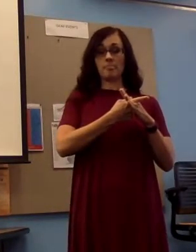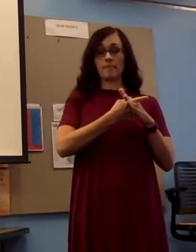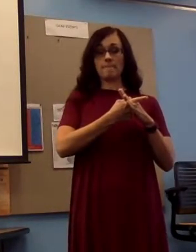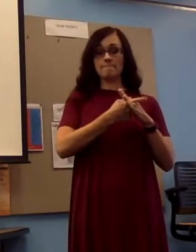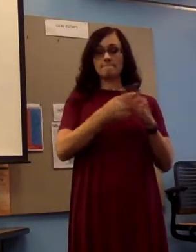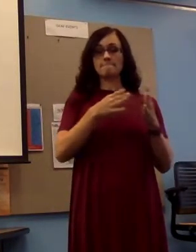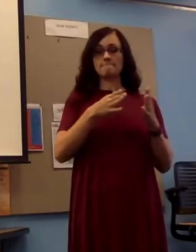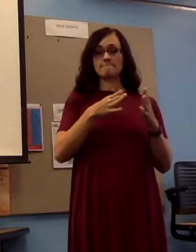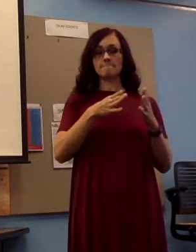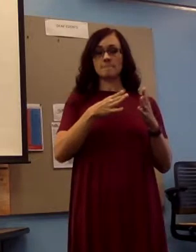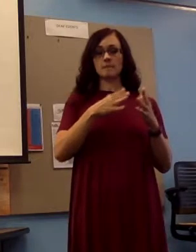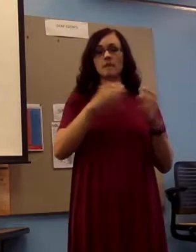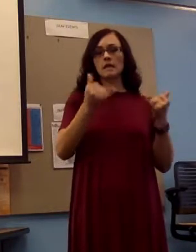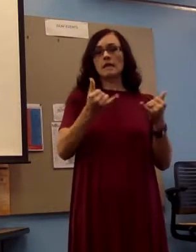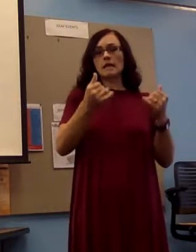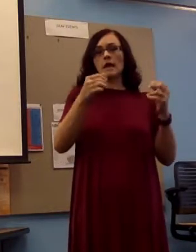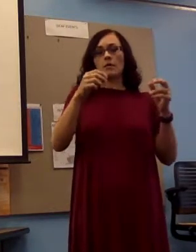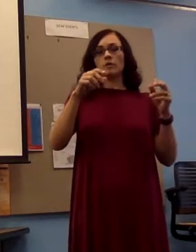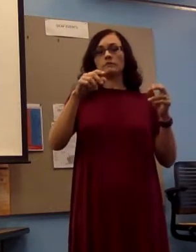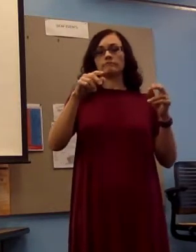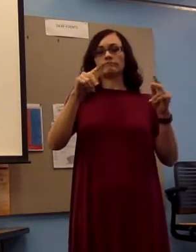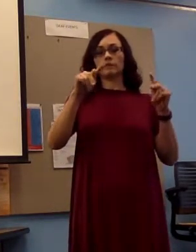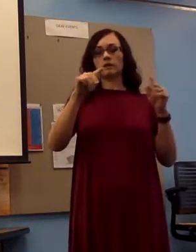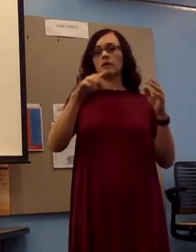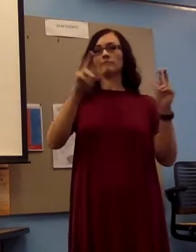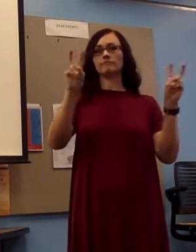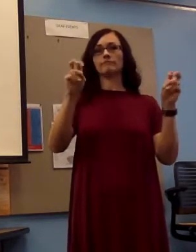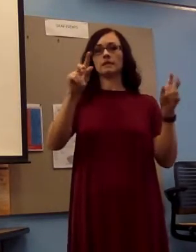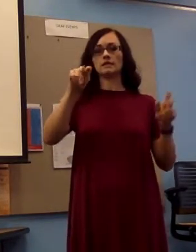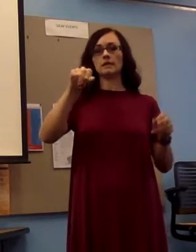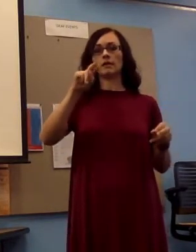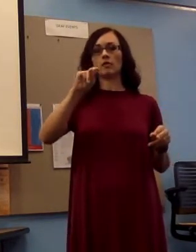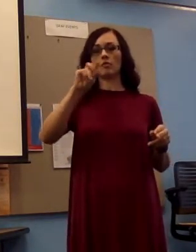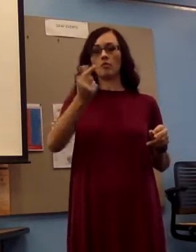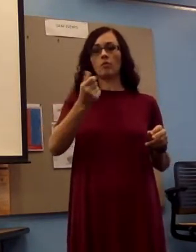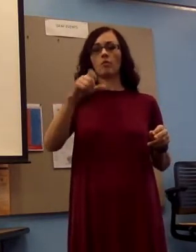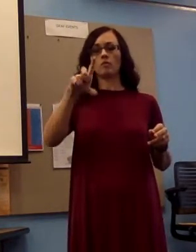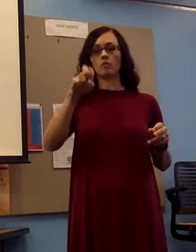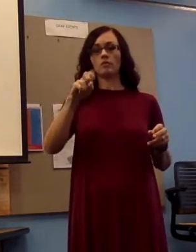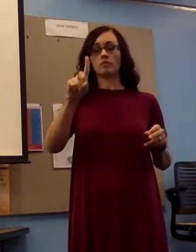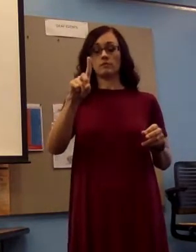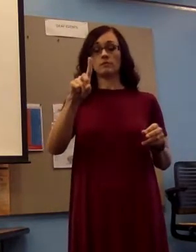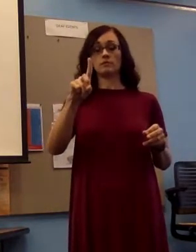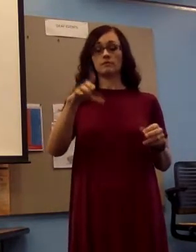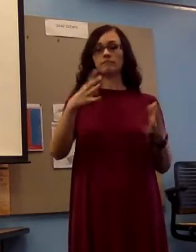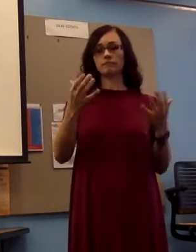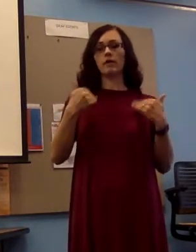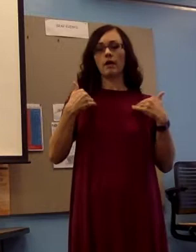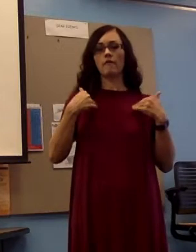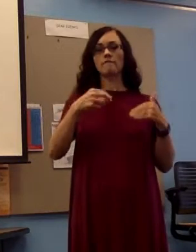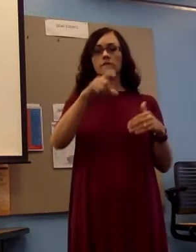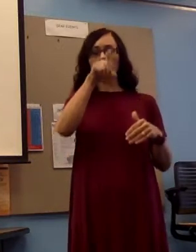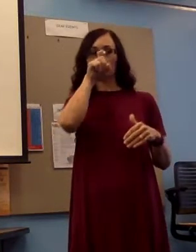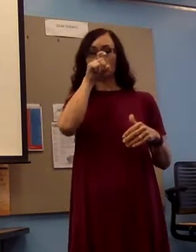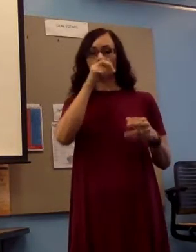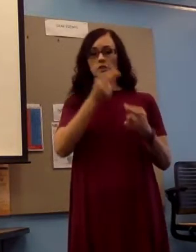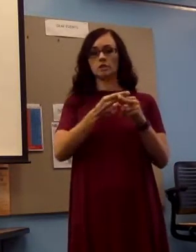in Tangled now, it's like there's a witch in all the versions, and the name is Gothel, and she